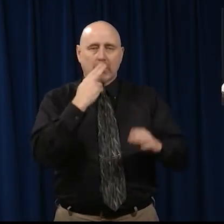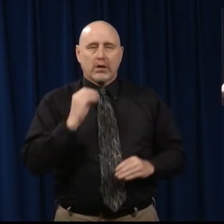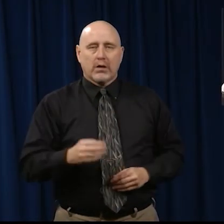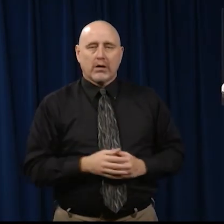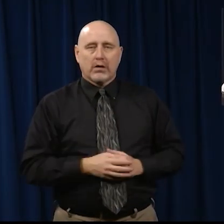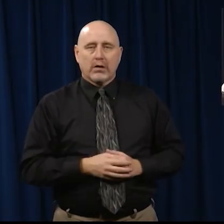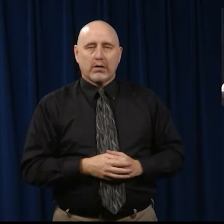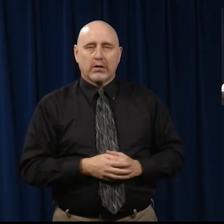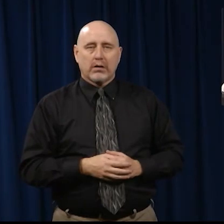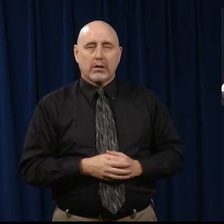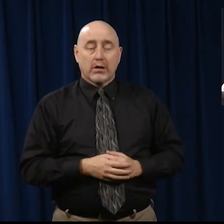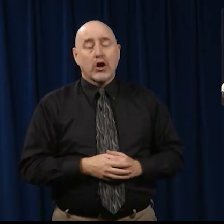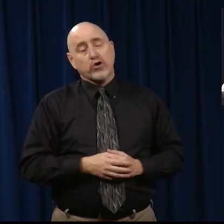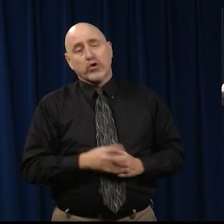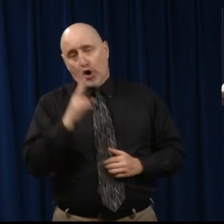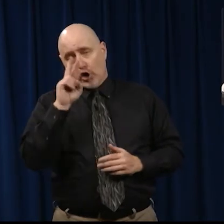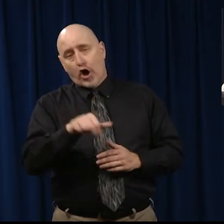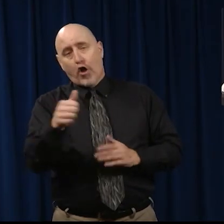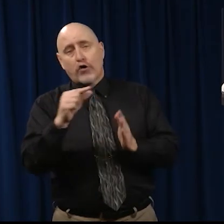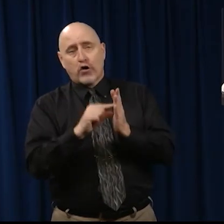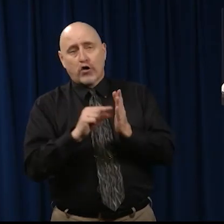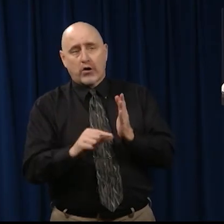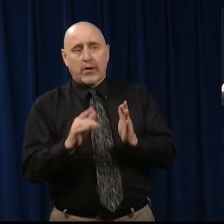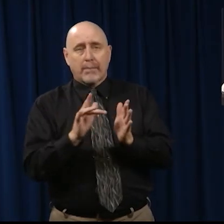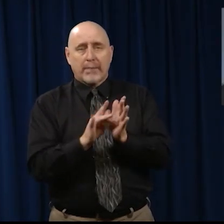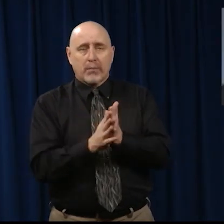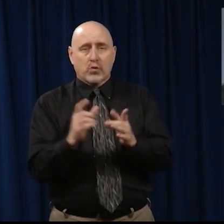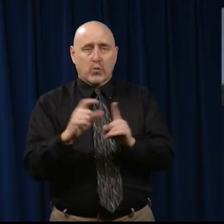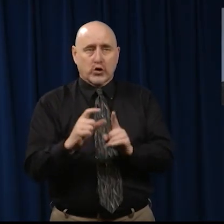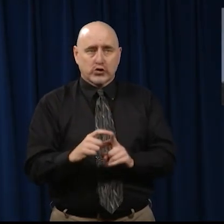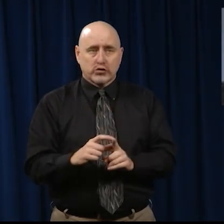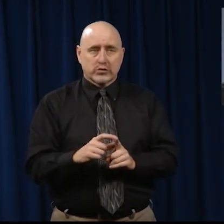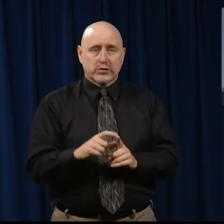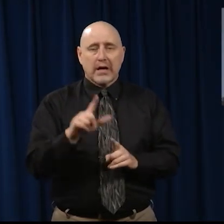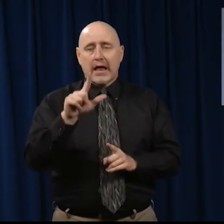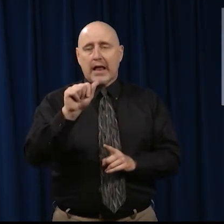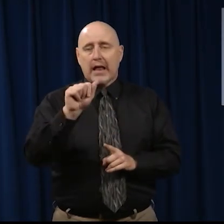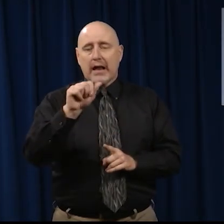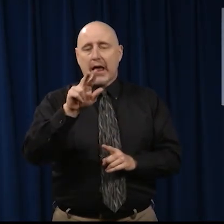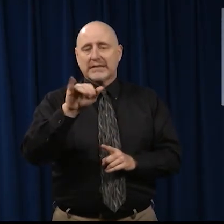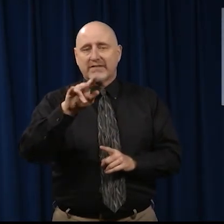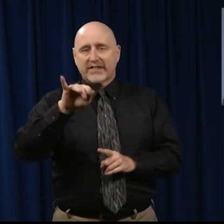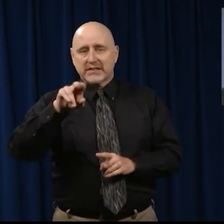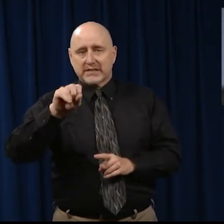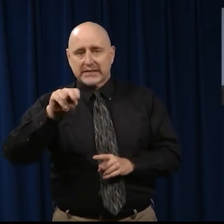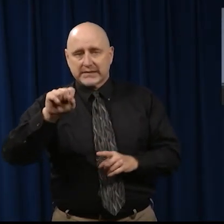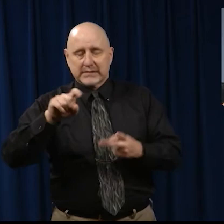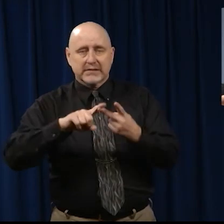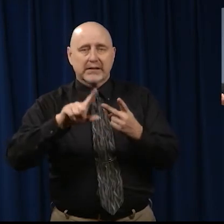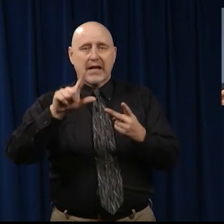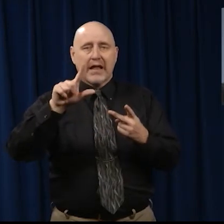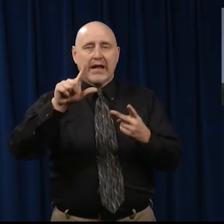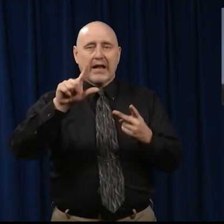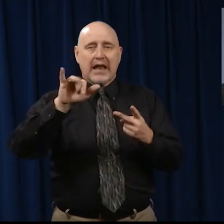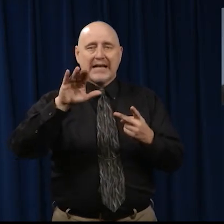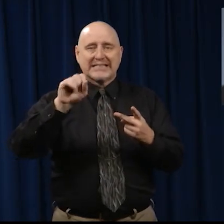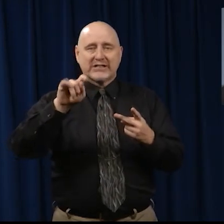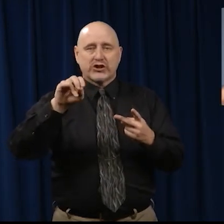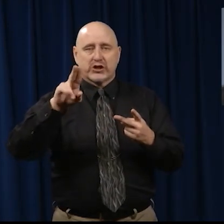you into very serious trouble. Now, you could look at some other biblical words. We're not going to have time to do that. Lasciviousness and licentiousness. That could even include some more things